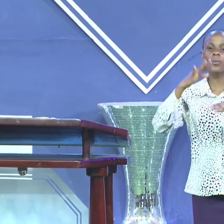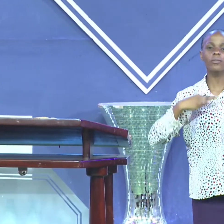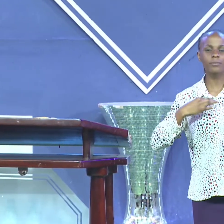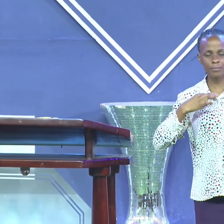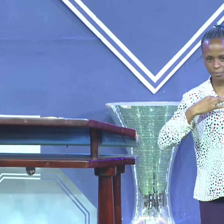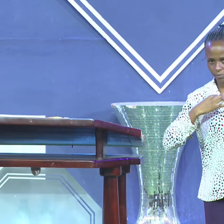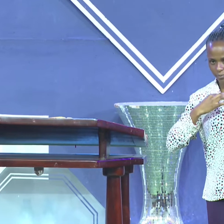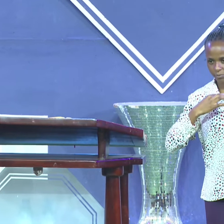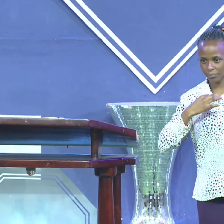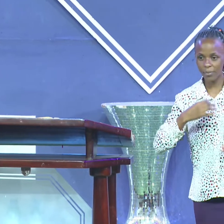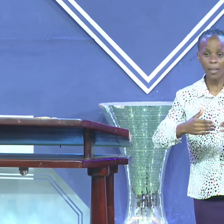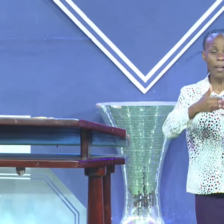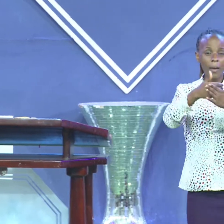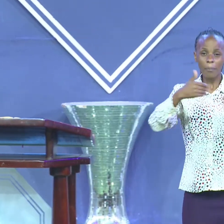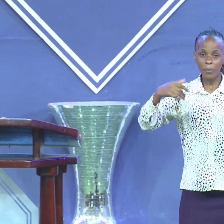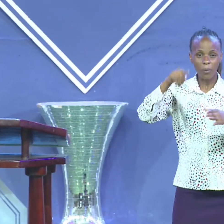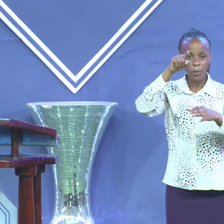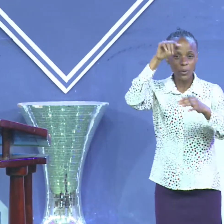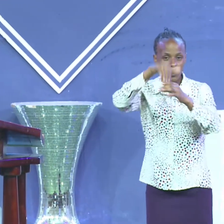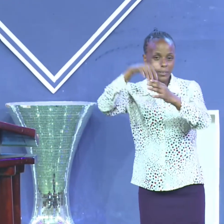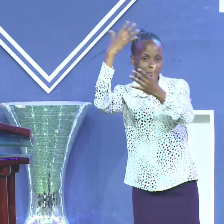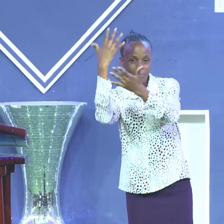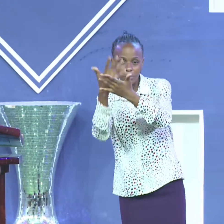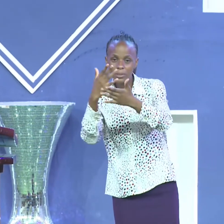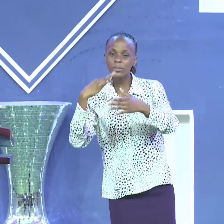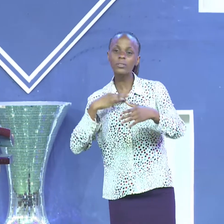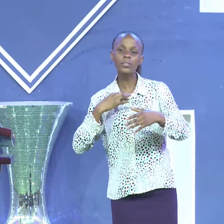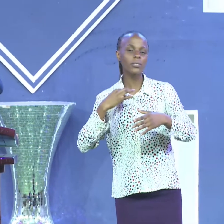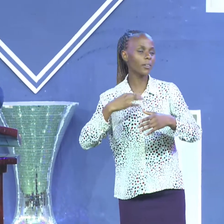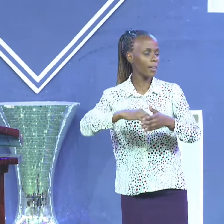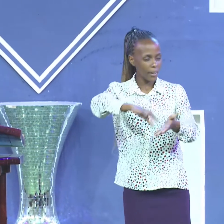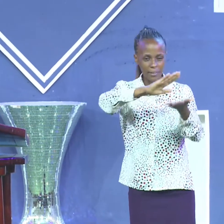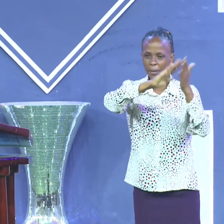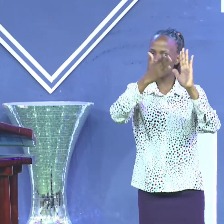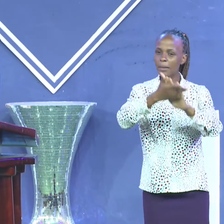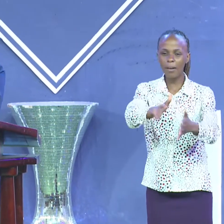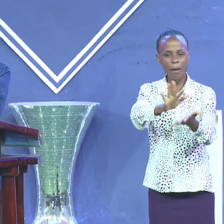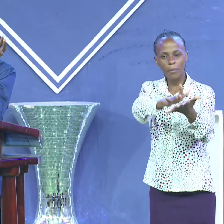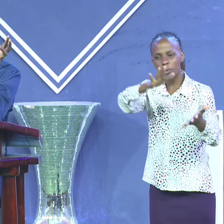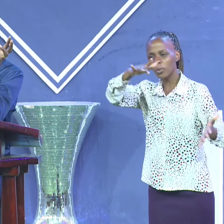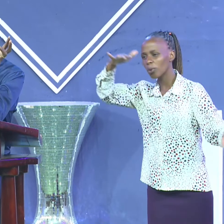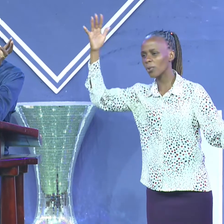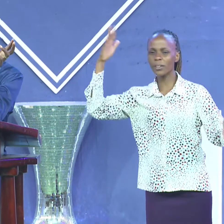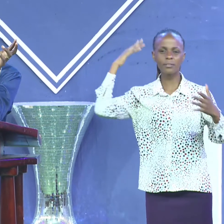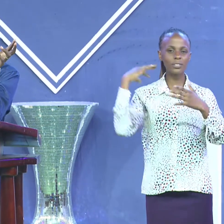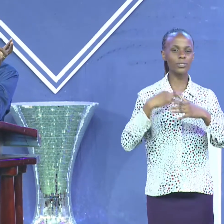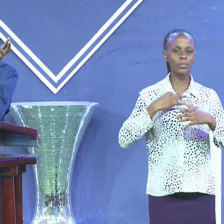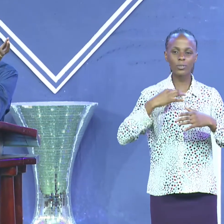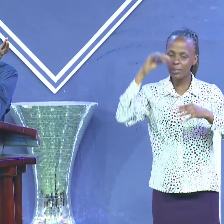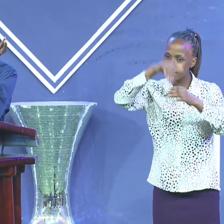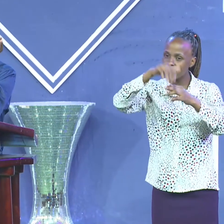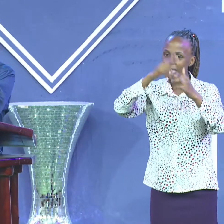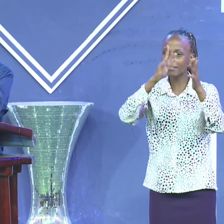your garments. Those that were prison garments, and they're going to become glorious